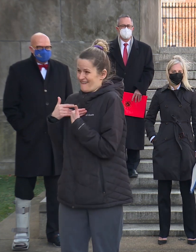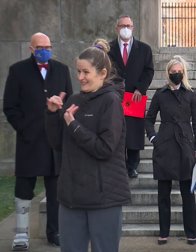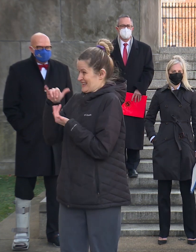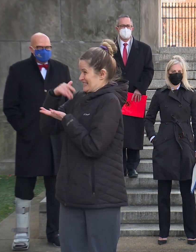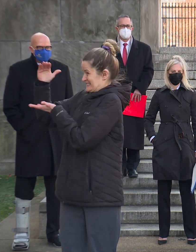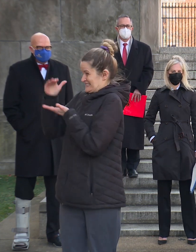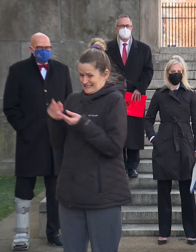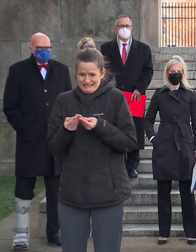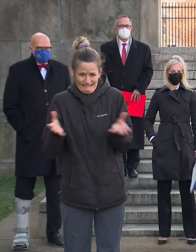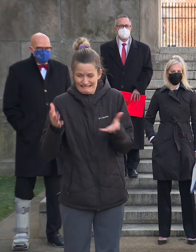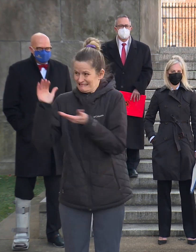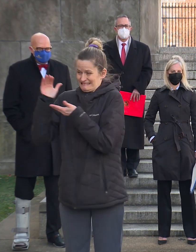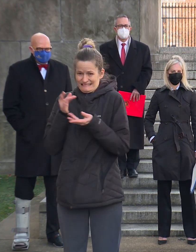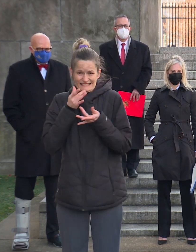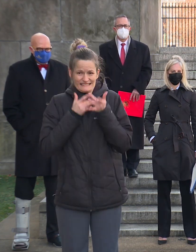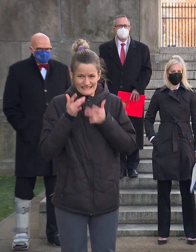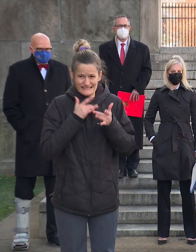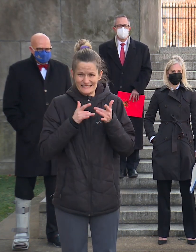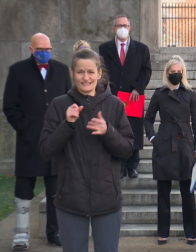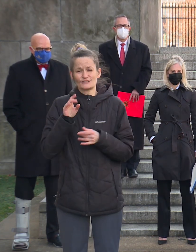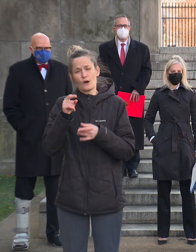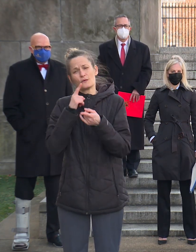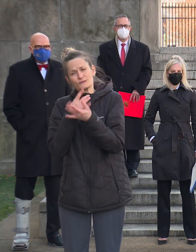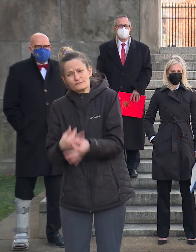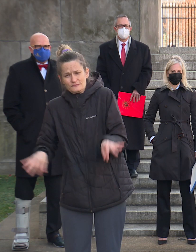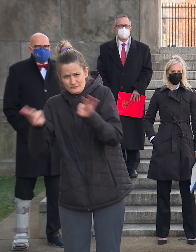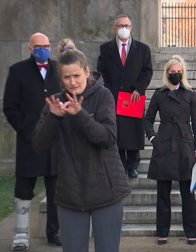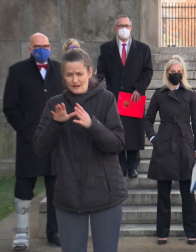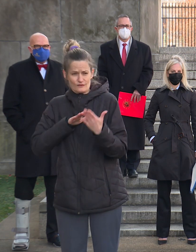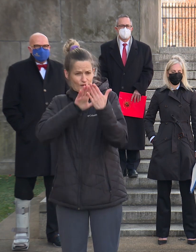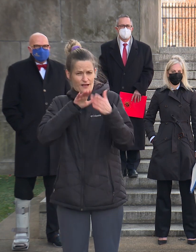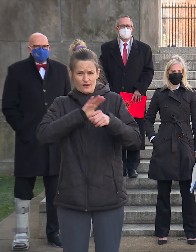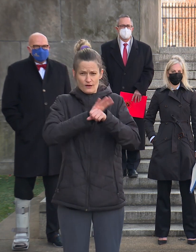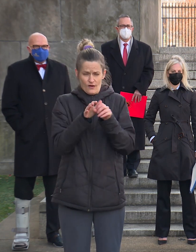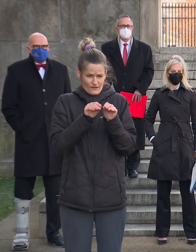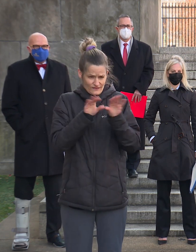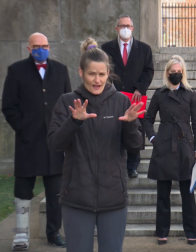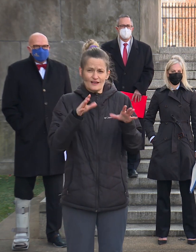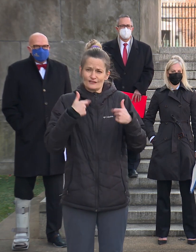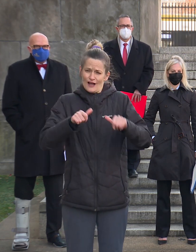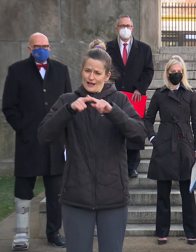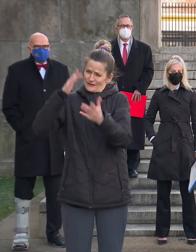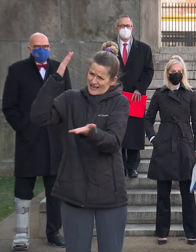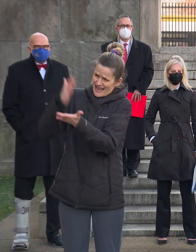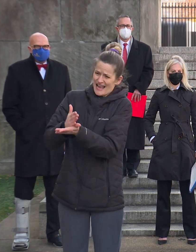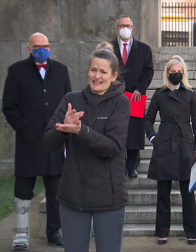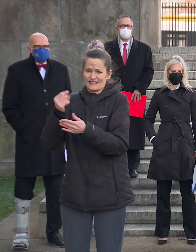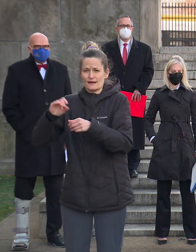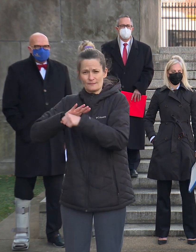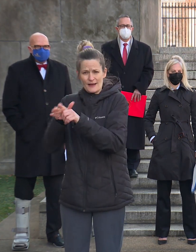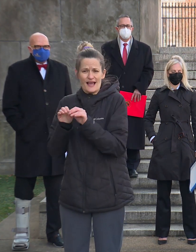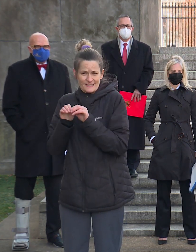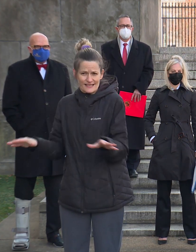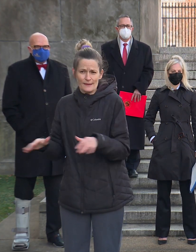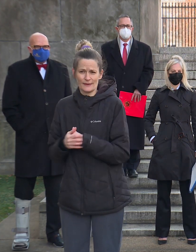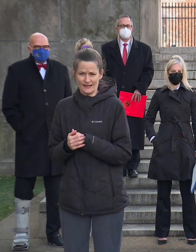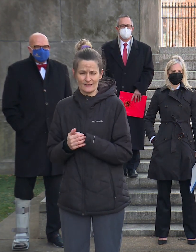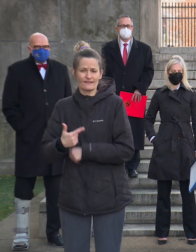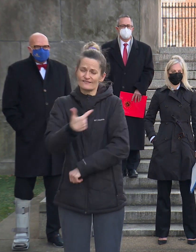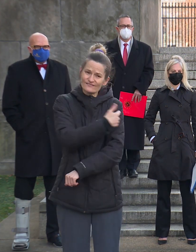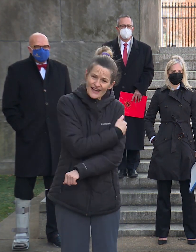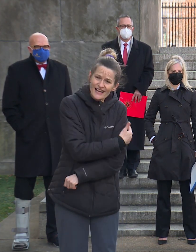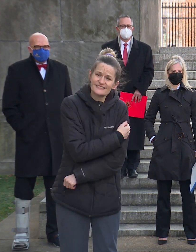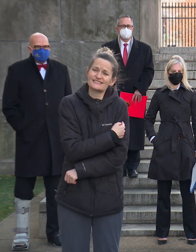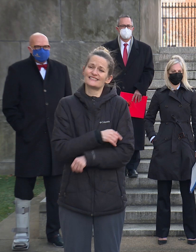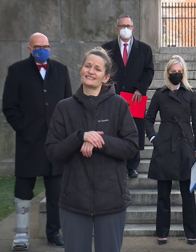key components to addressing COVID and ending the pandemic, along with vaccination, contact tracing, wearing masks, and socially distancing, which